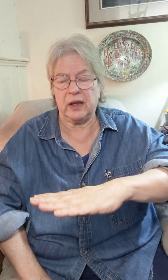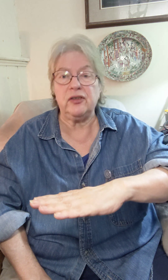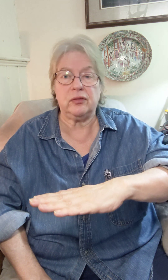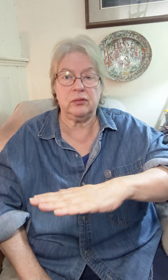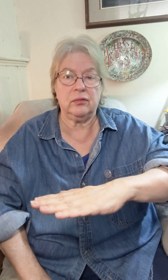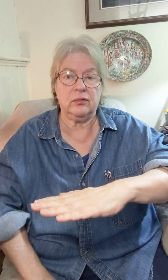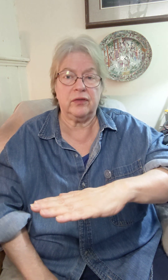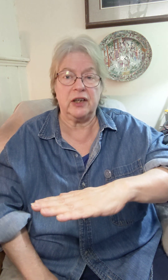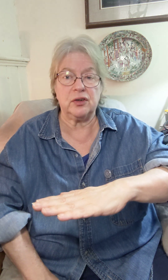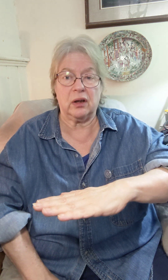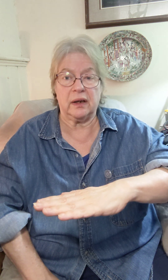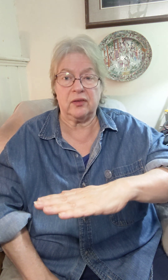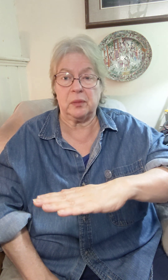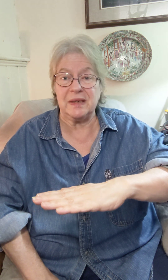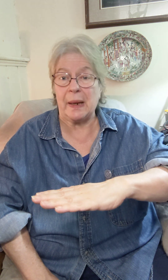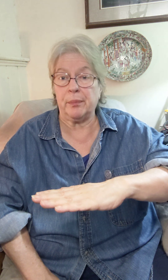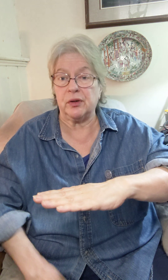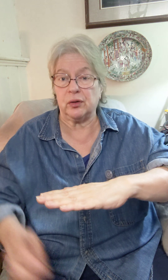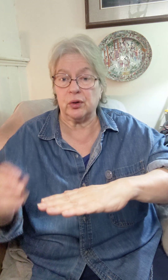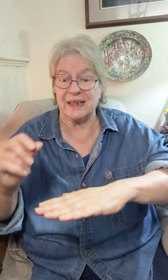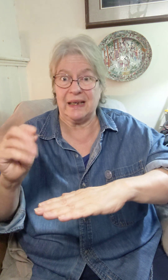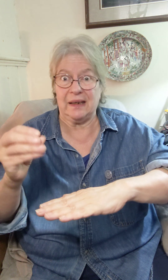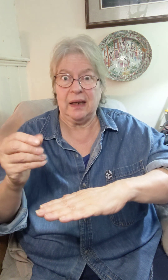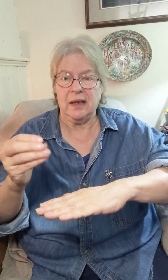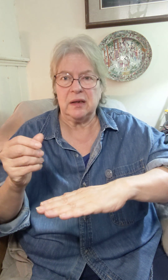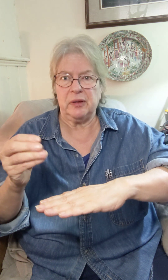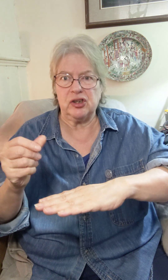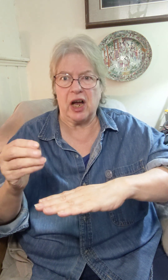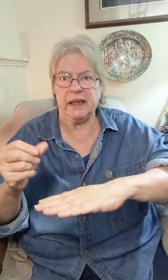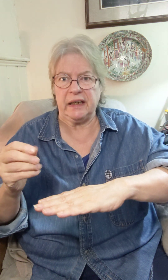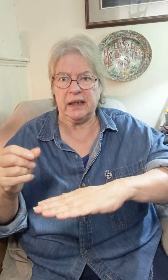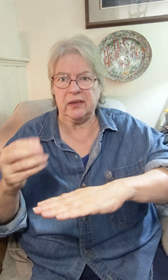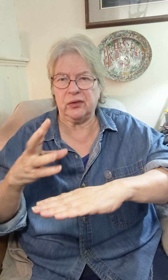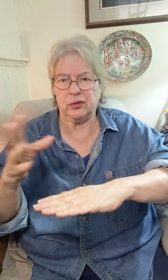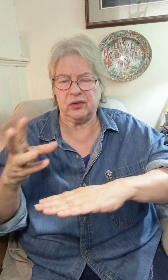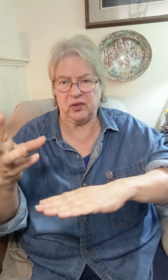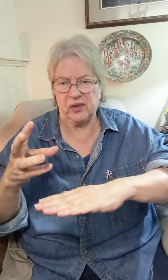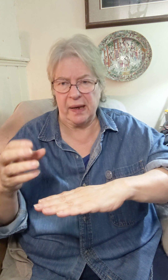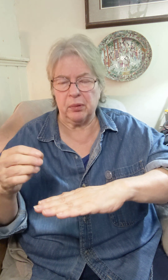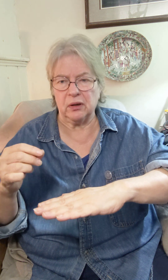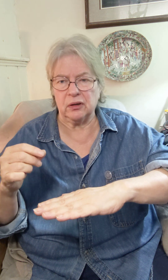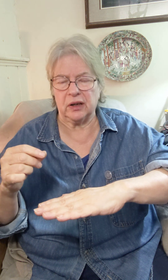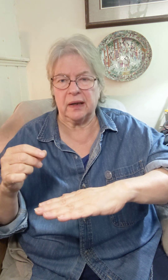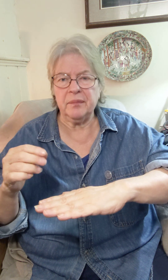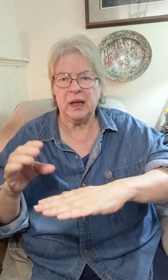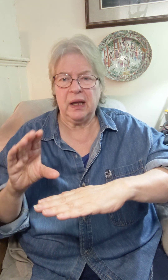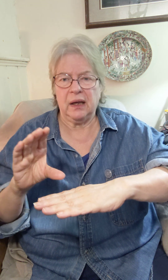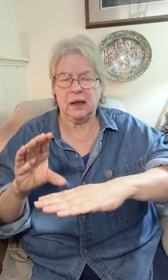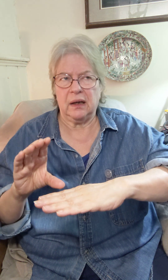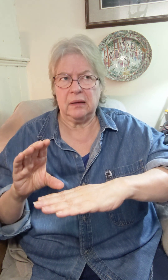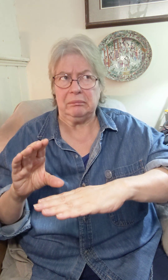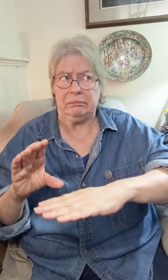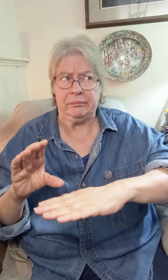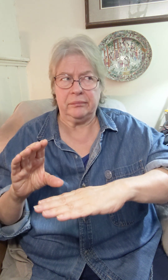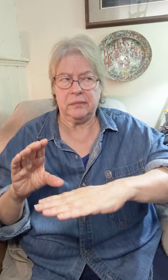nice fine chocolate has to be tempered in order to get it to be shiny and stable looking. Um,